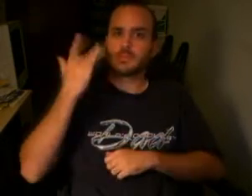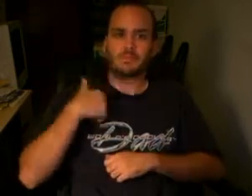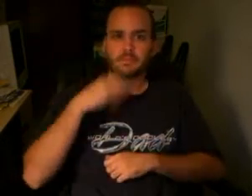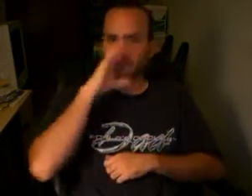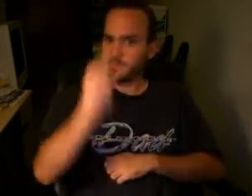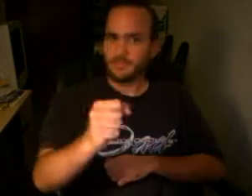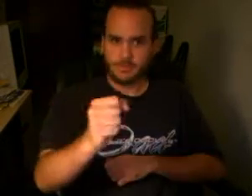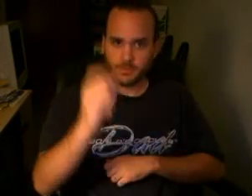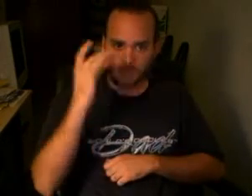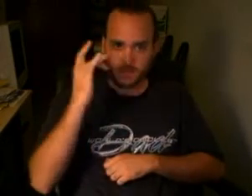So you're different now. I'm feeling pretty